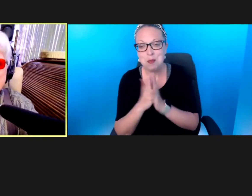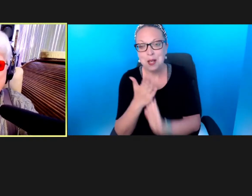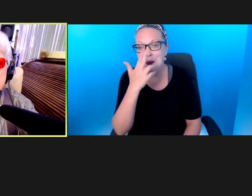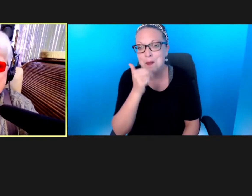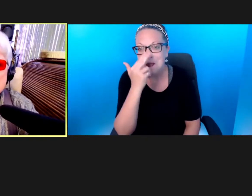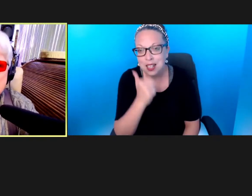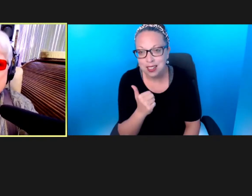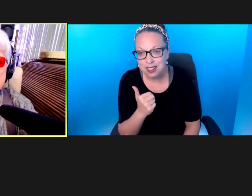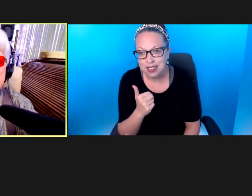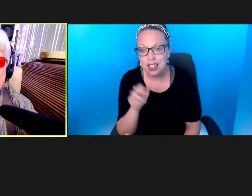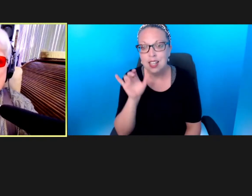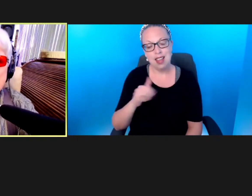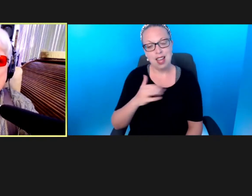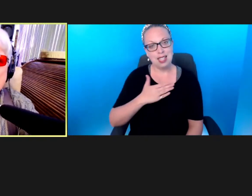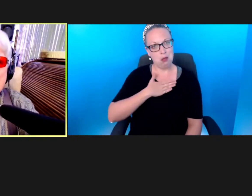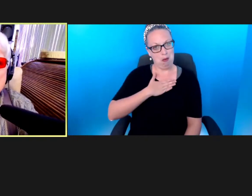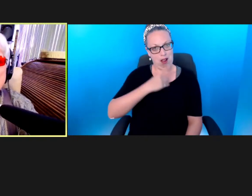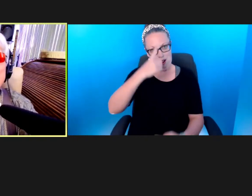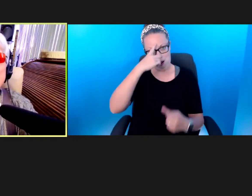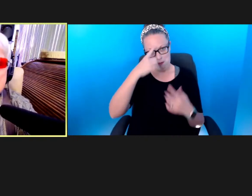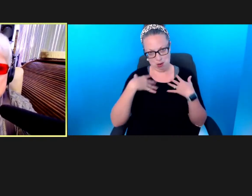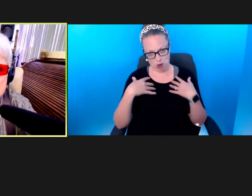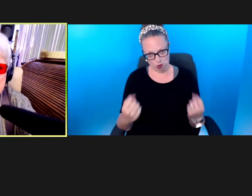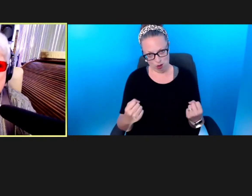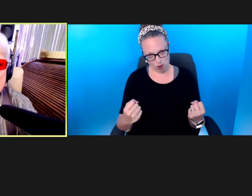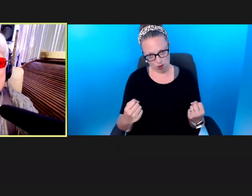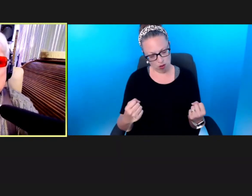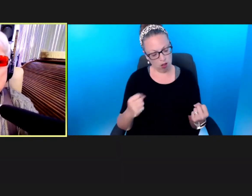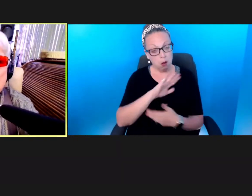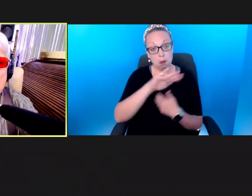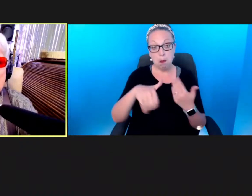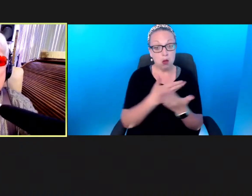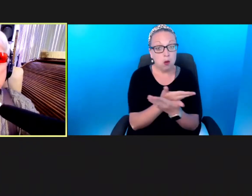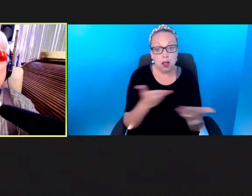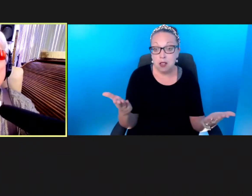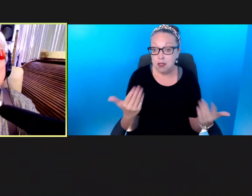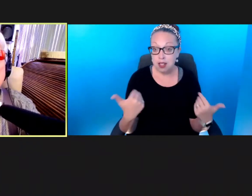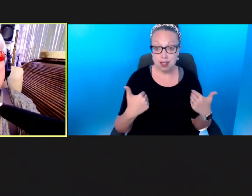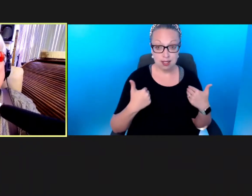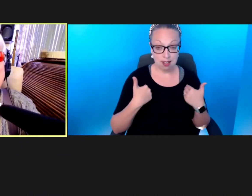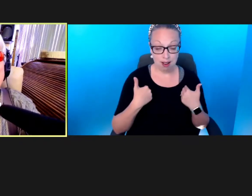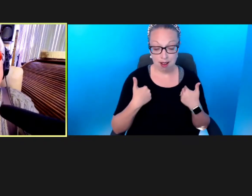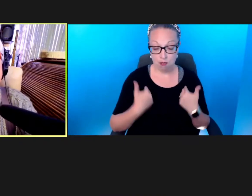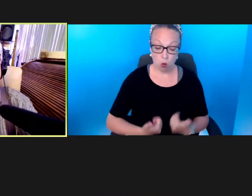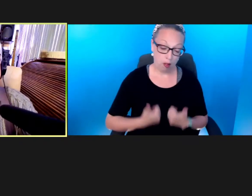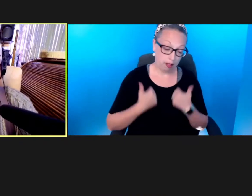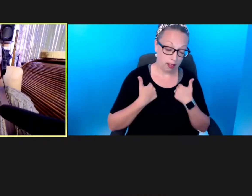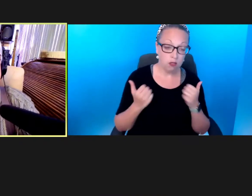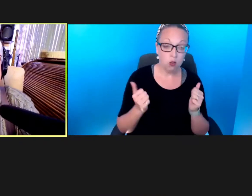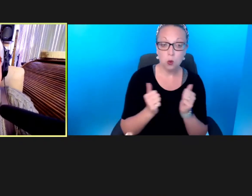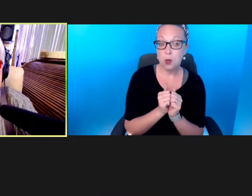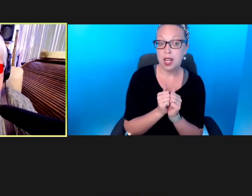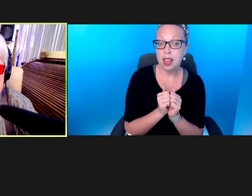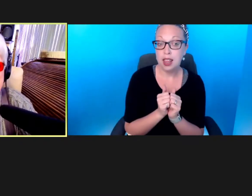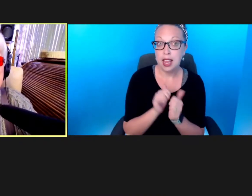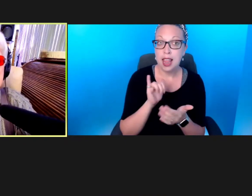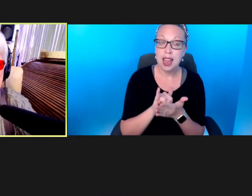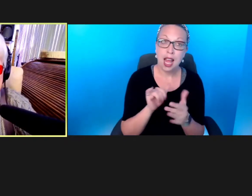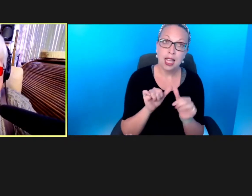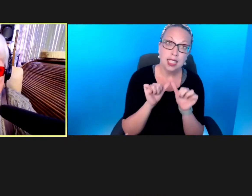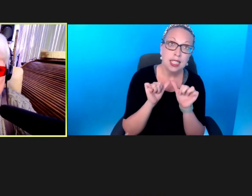me, that's my own mental health. But all of us live with the